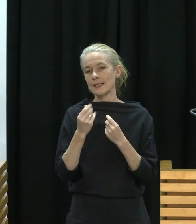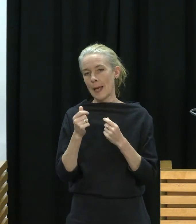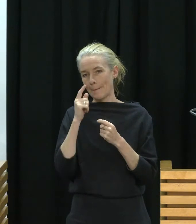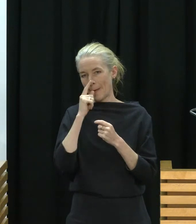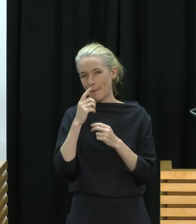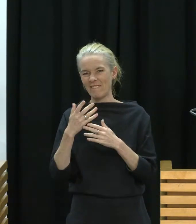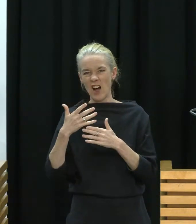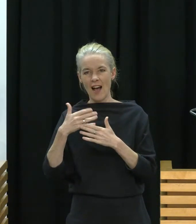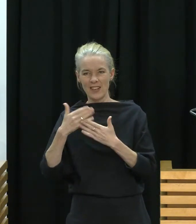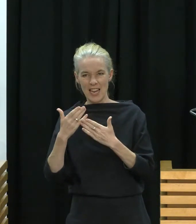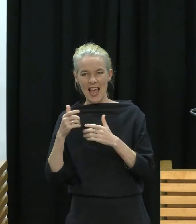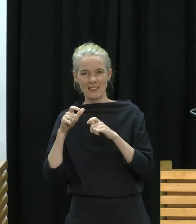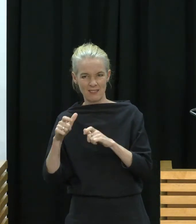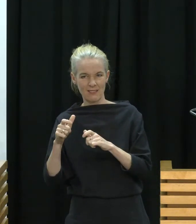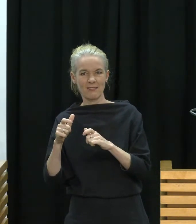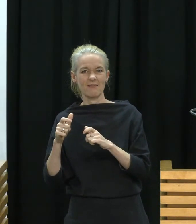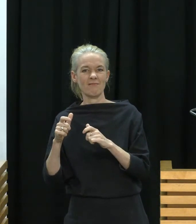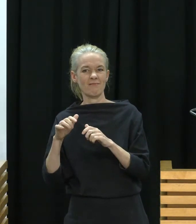And I think the